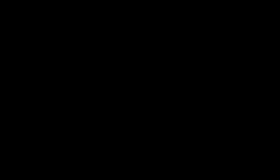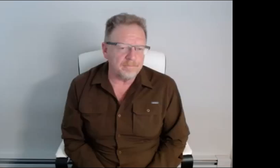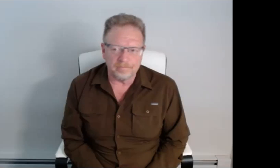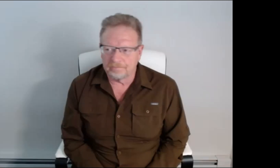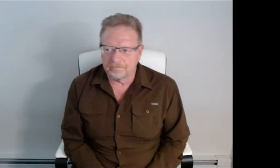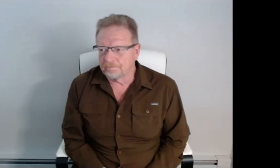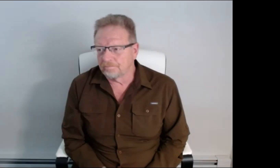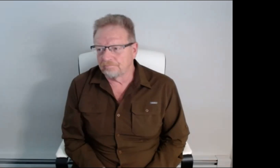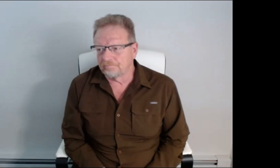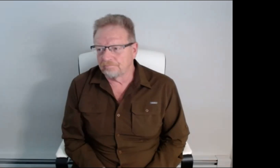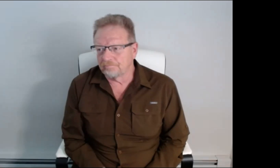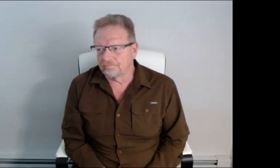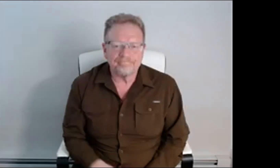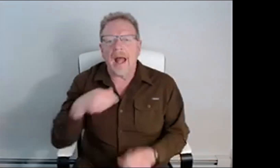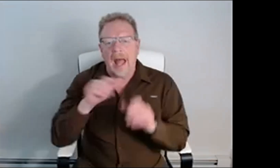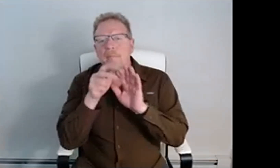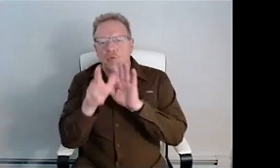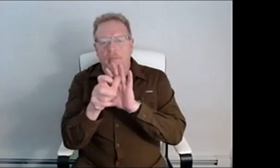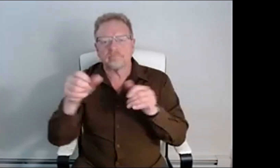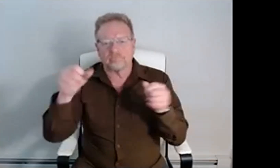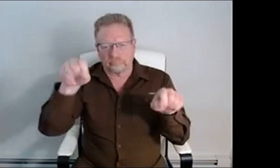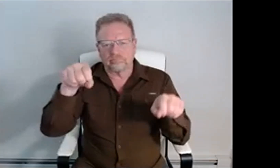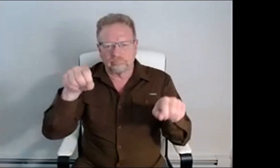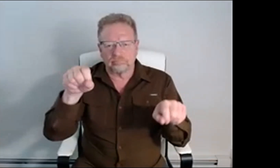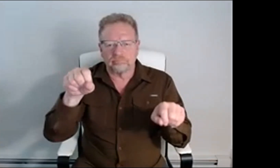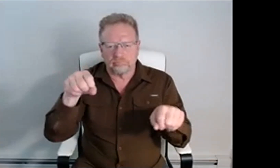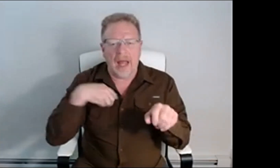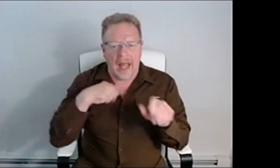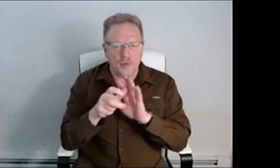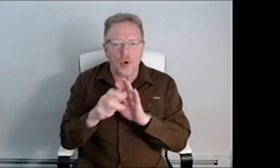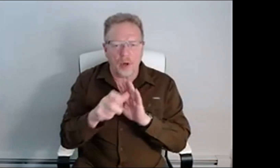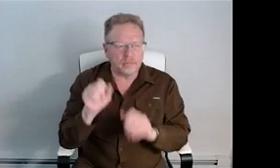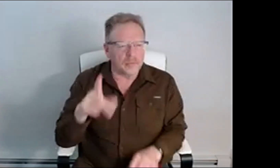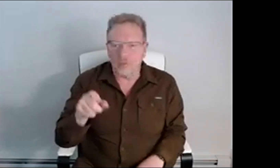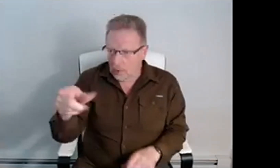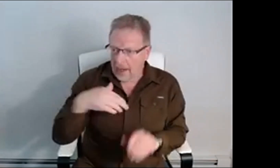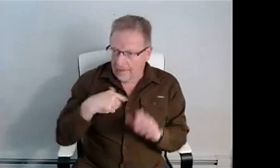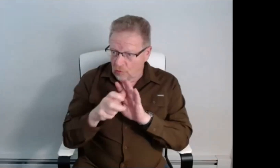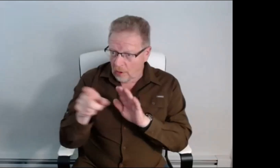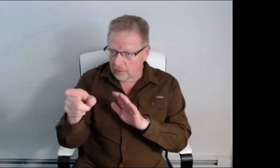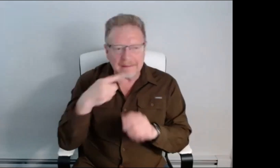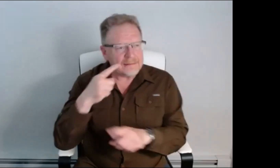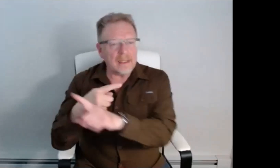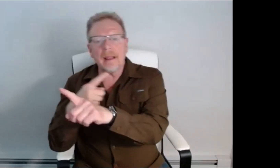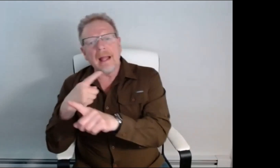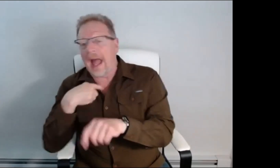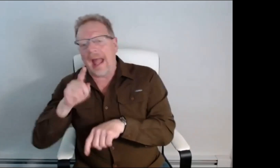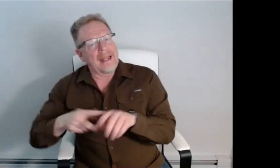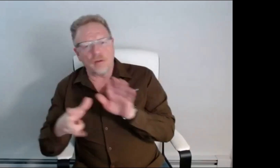I've begun recording. Oh, you're recording. I don't know if I can, right? You have to record, right? Yeah, it'll go straight to the